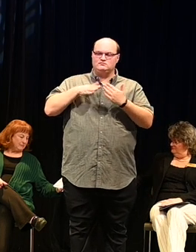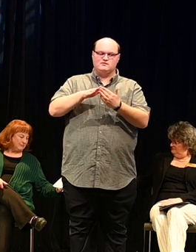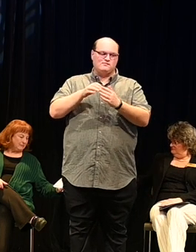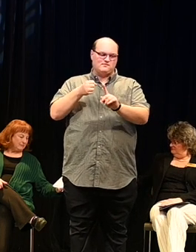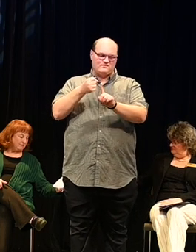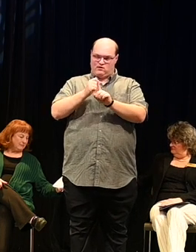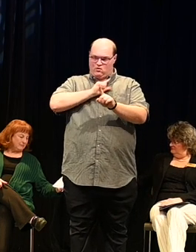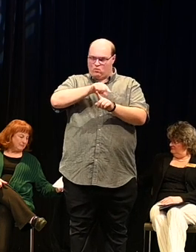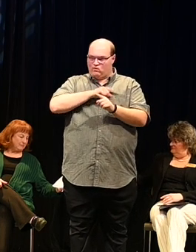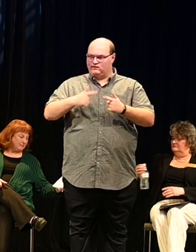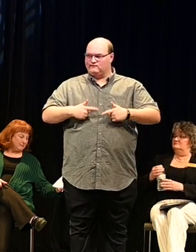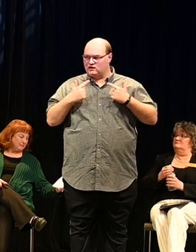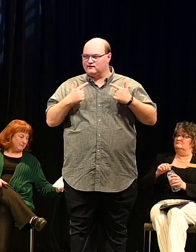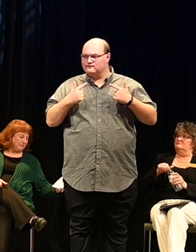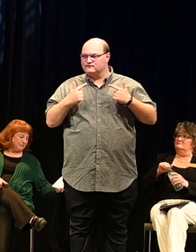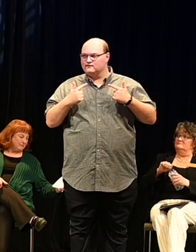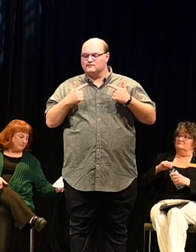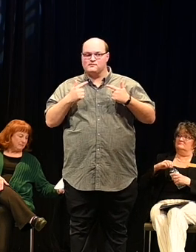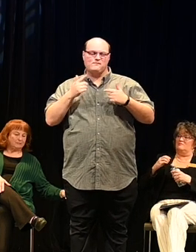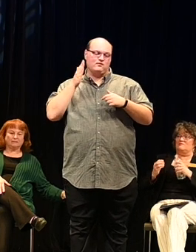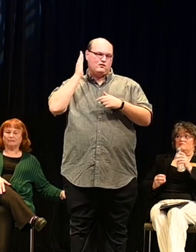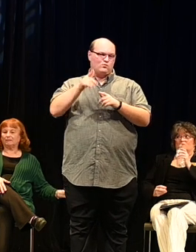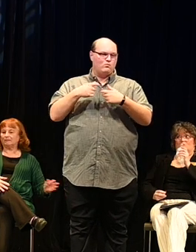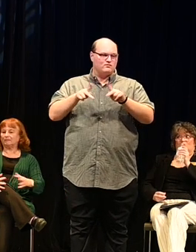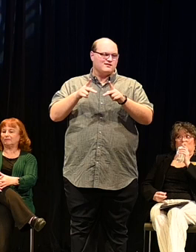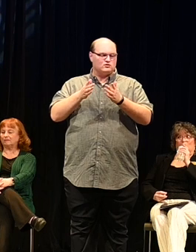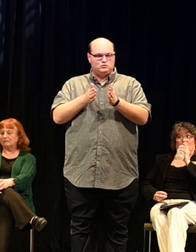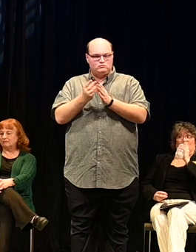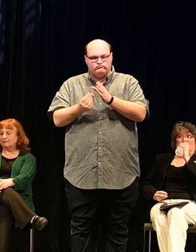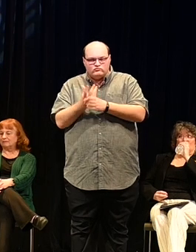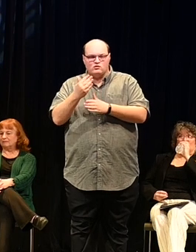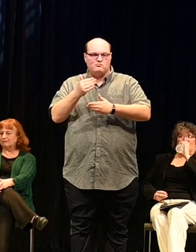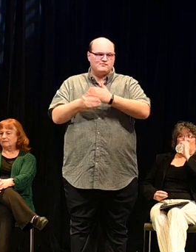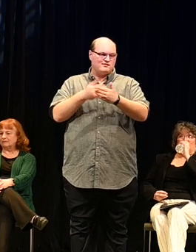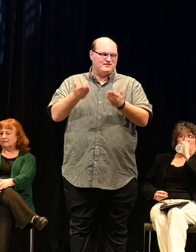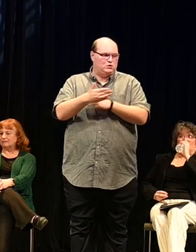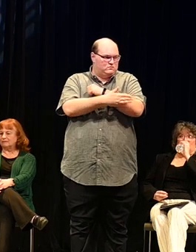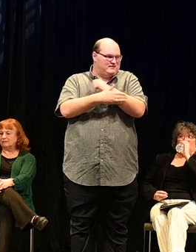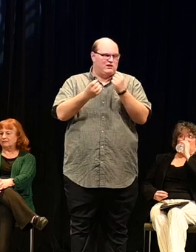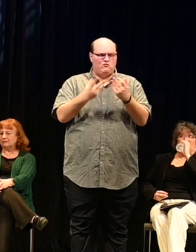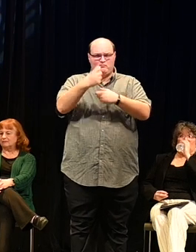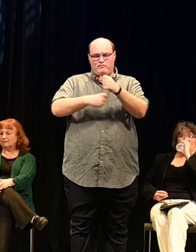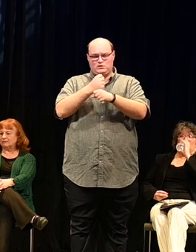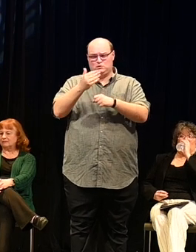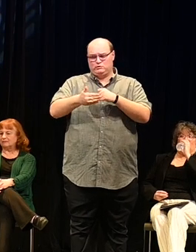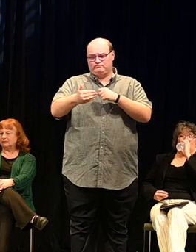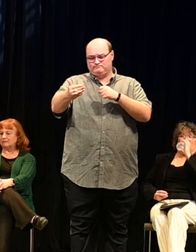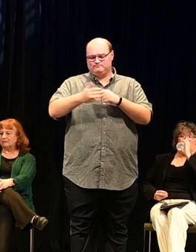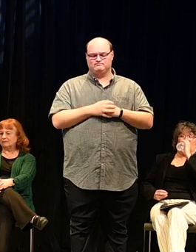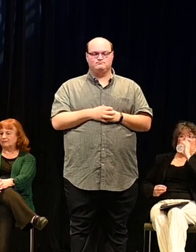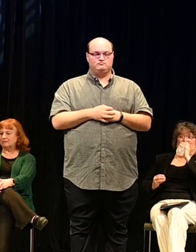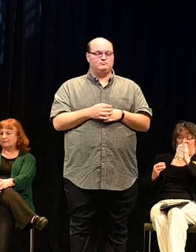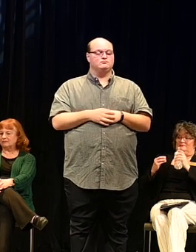our quality of life and will allow us to thrive in this county for many years to come. In my work